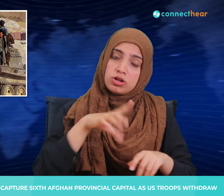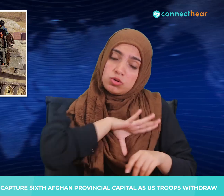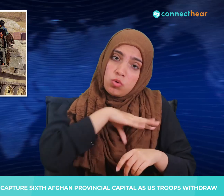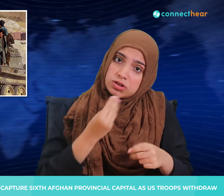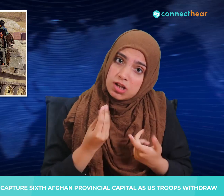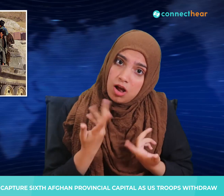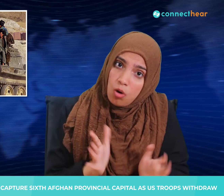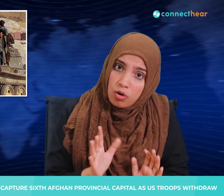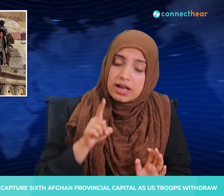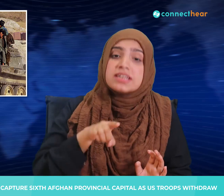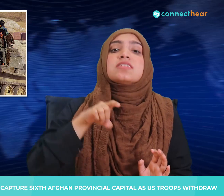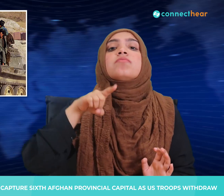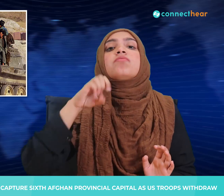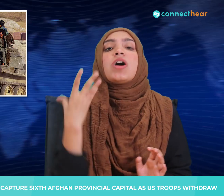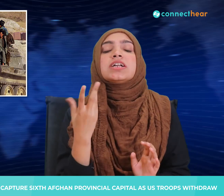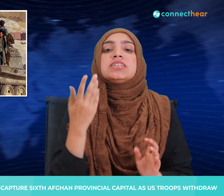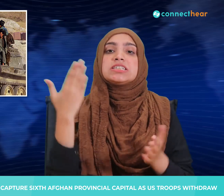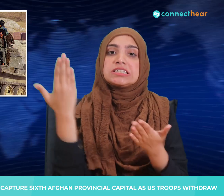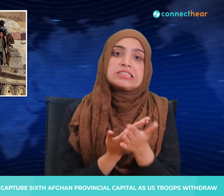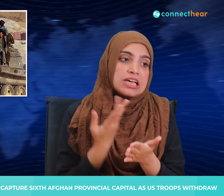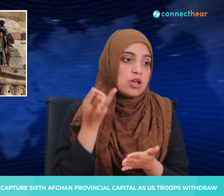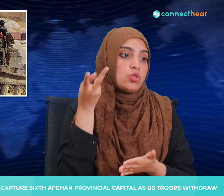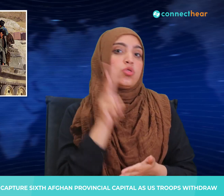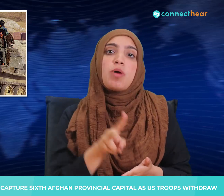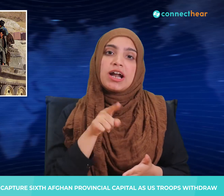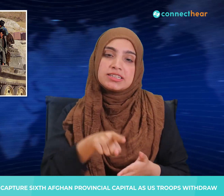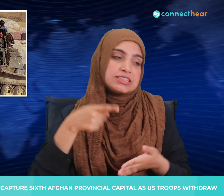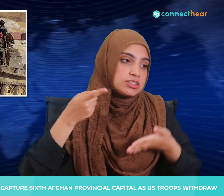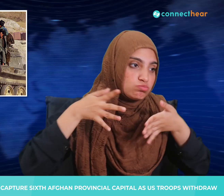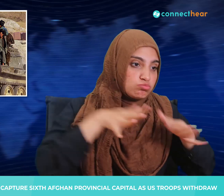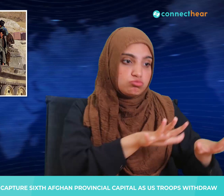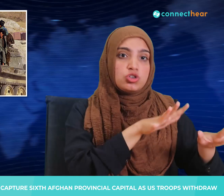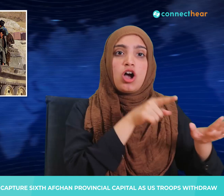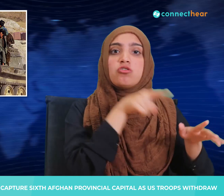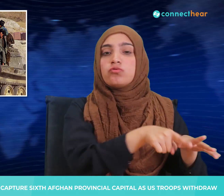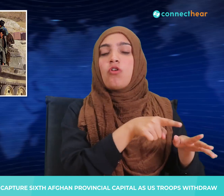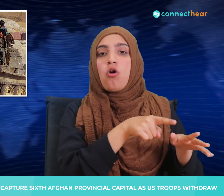after Taliban insurgents took Kunduz, where German troops were deployed for a decade.